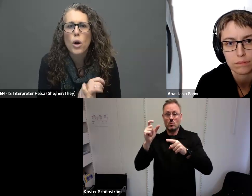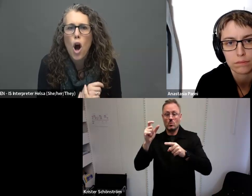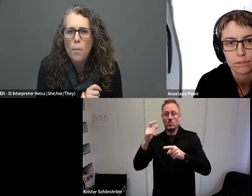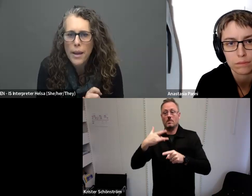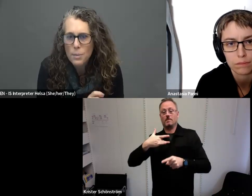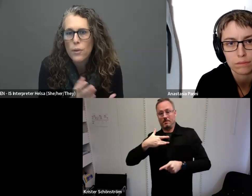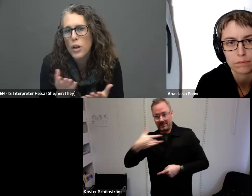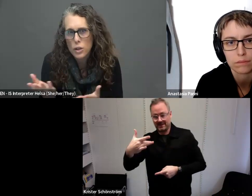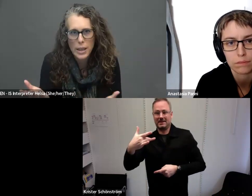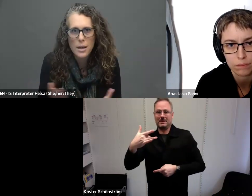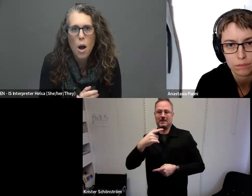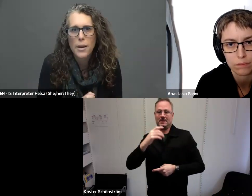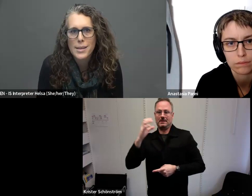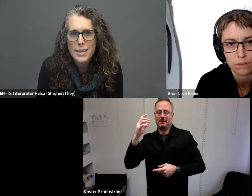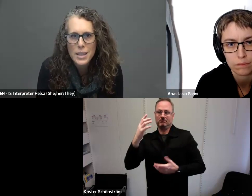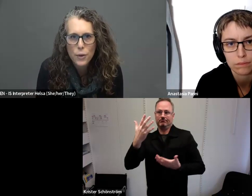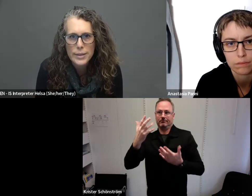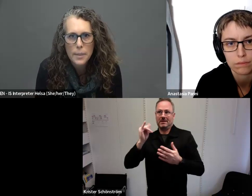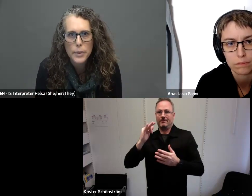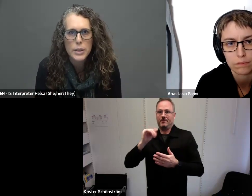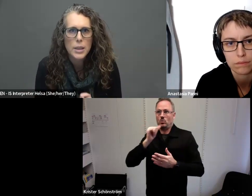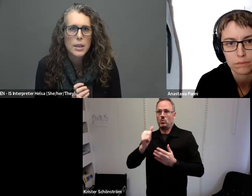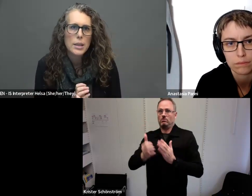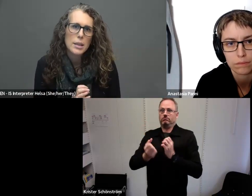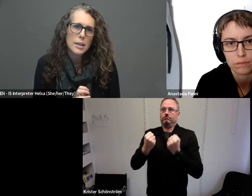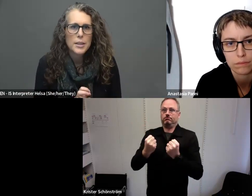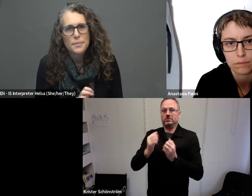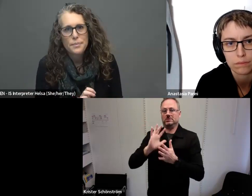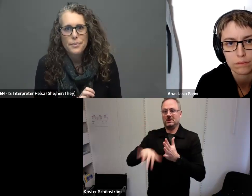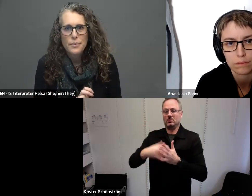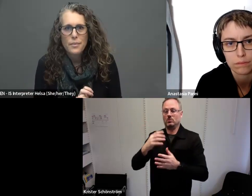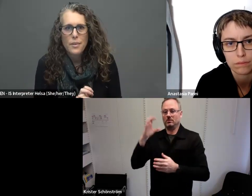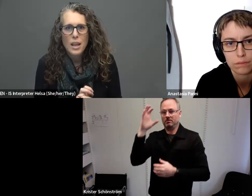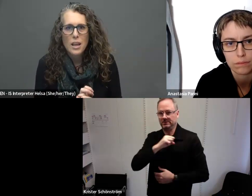a more complex, morphologically complex sentence, for example,